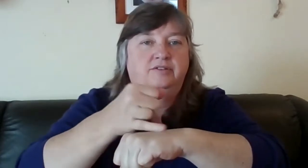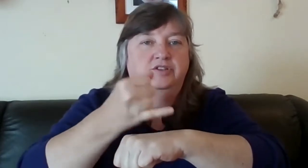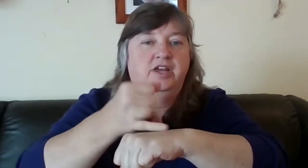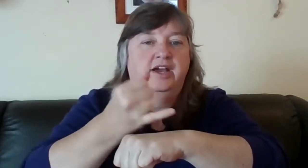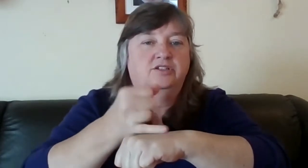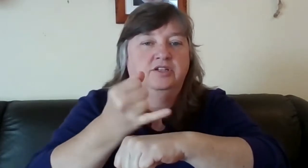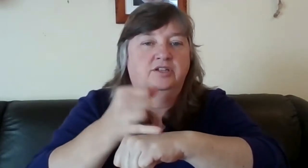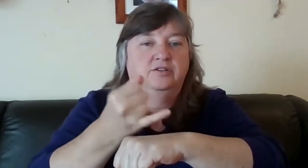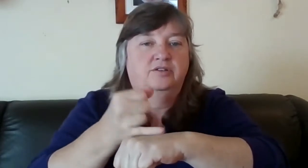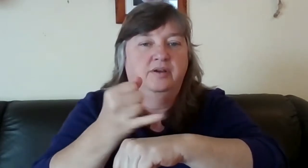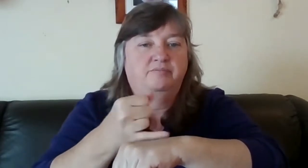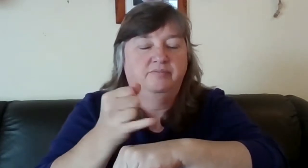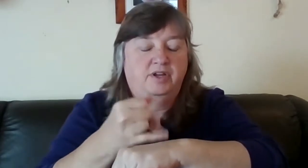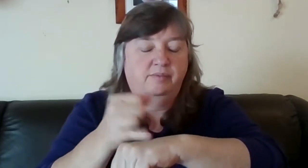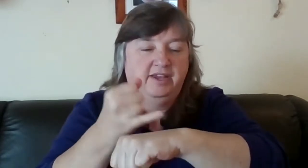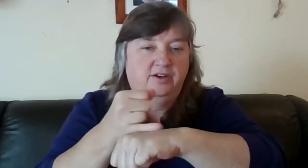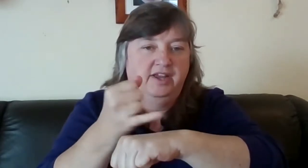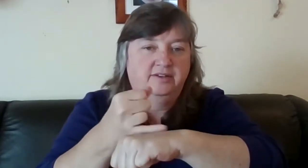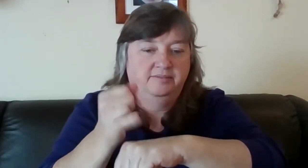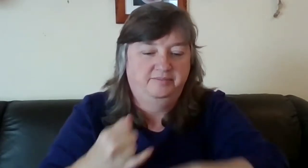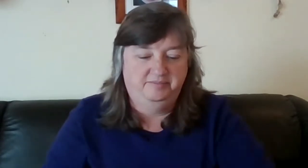J action on your thumb, on the back of your hand.